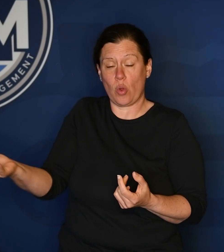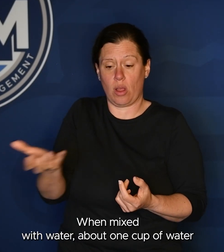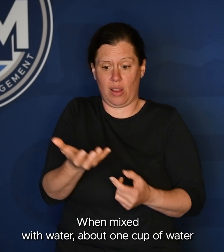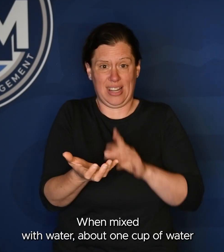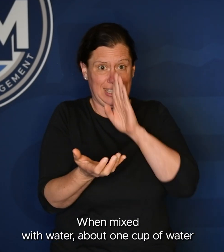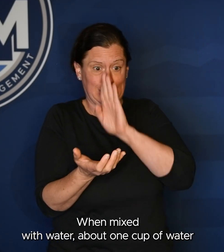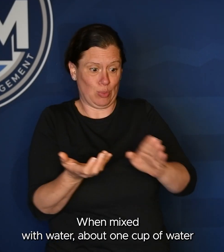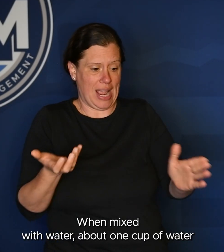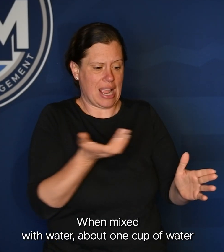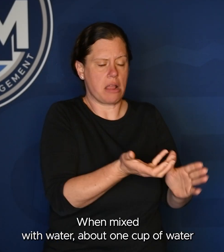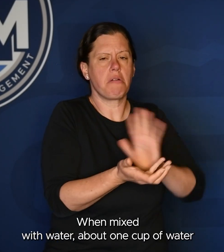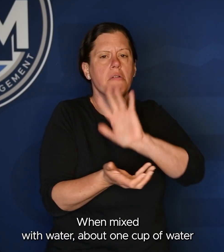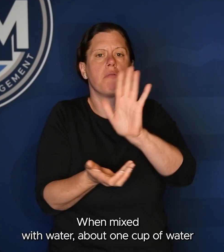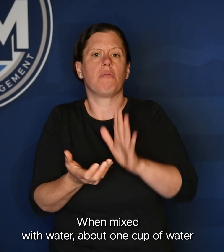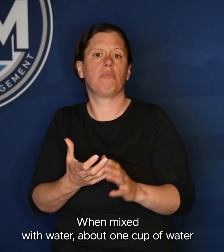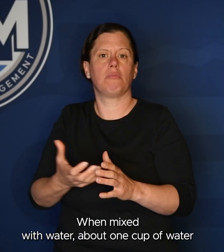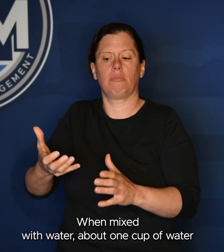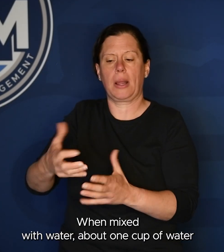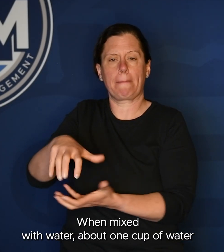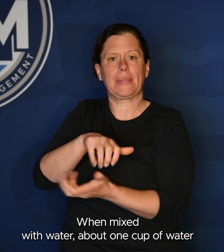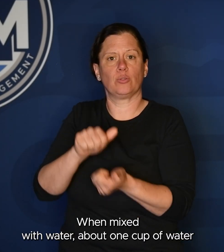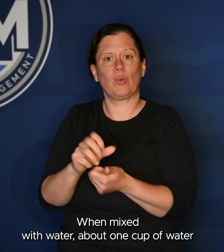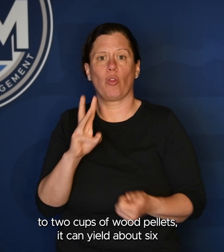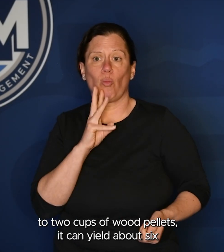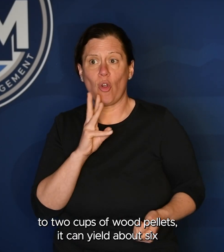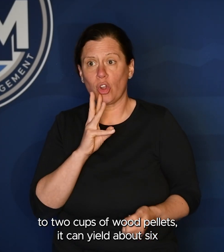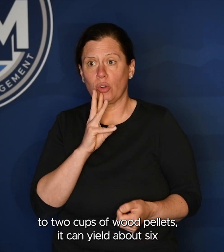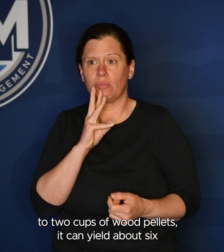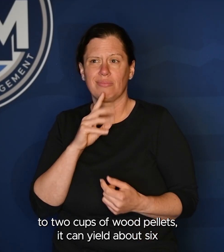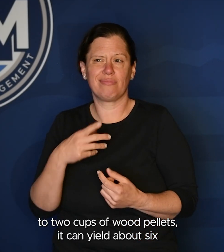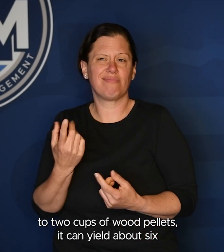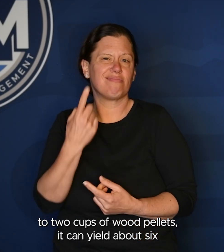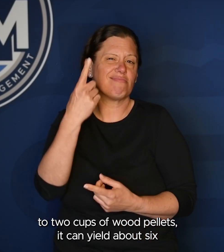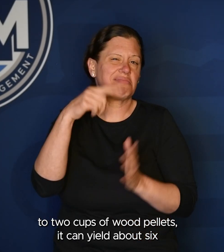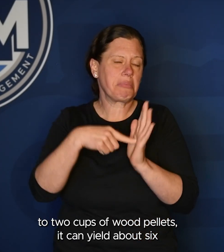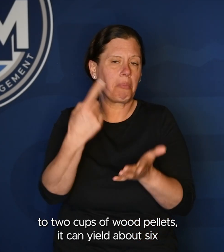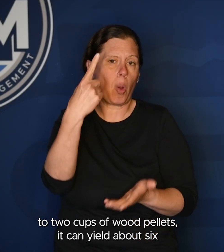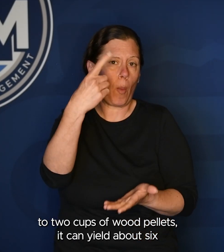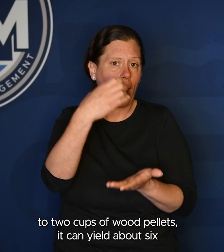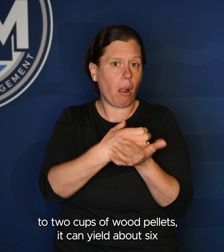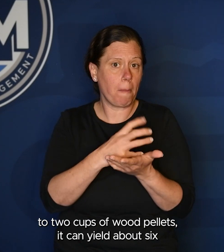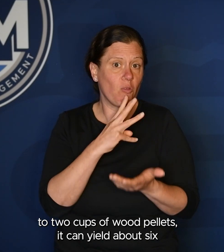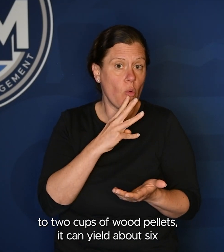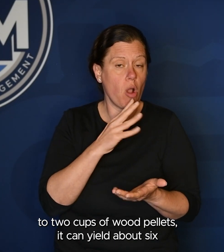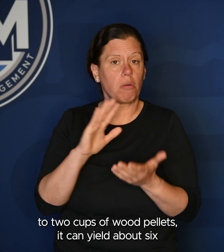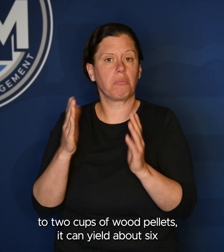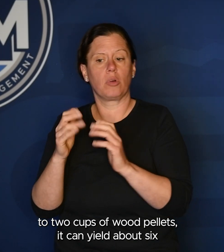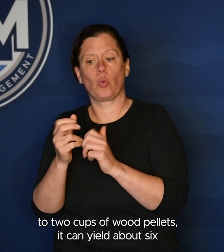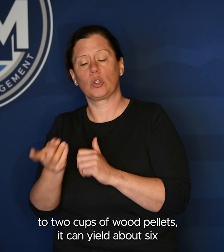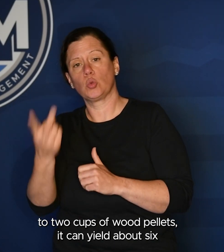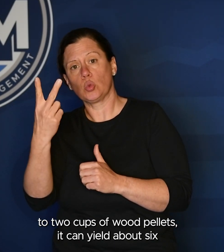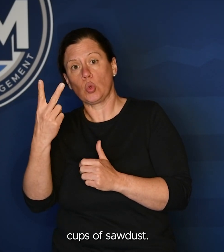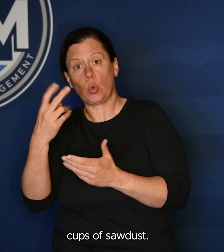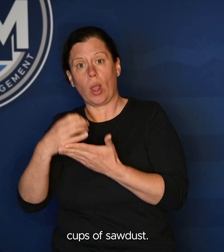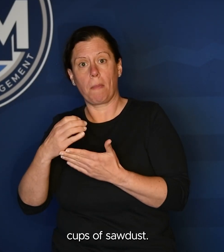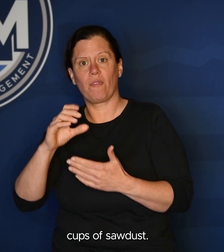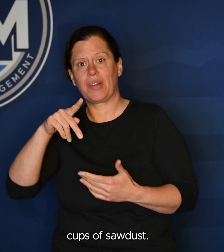When mixed with water, about 1 cup of water to 2 cups of wood pellets, it can yield about 6 cups of